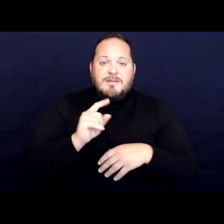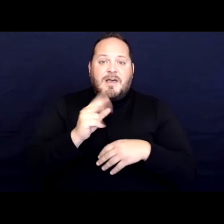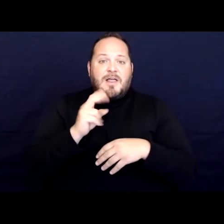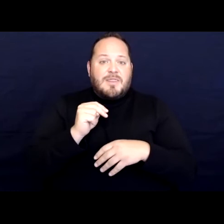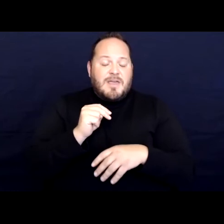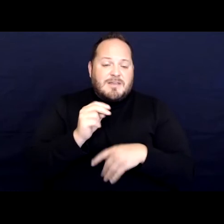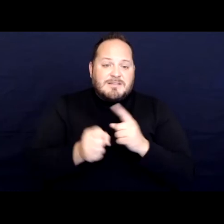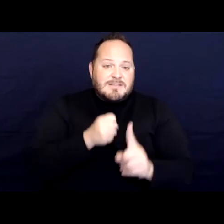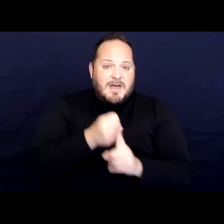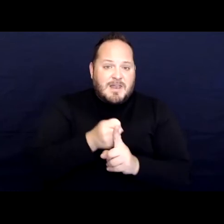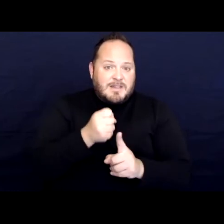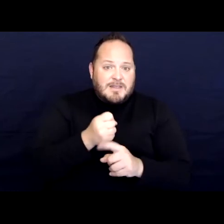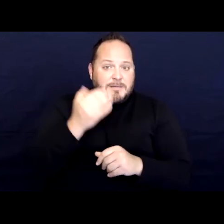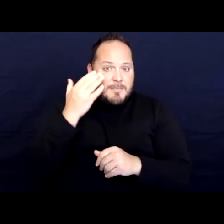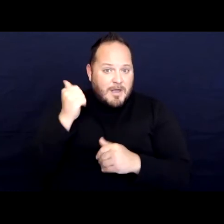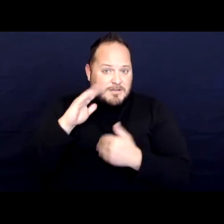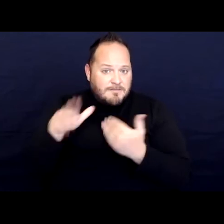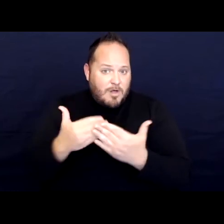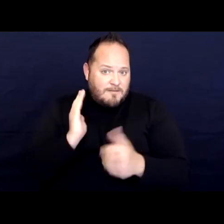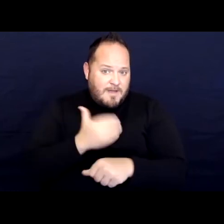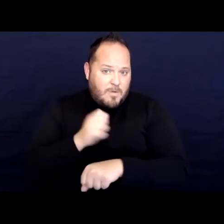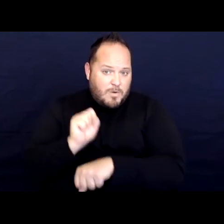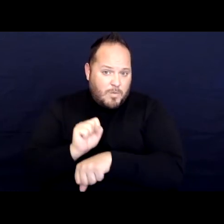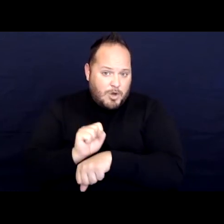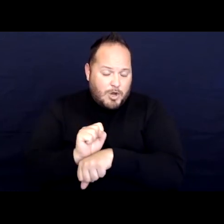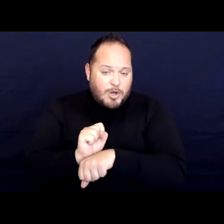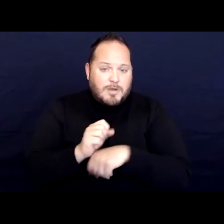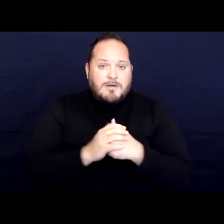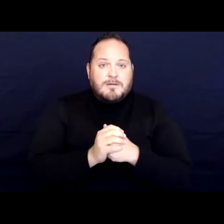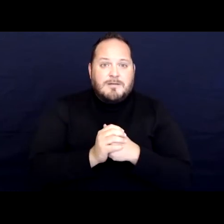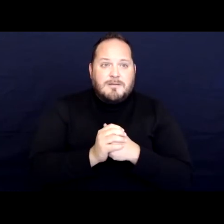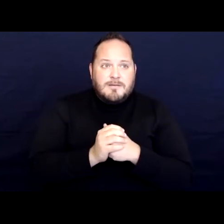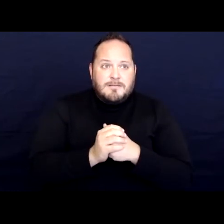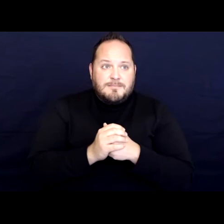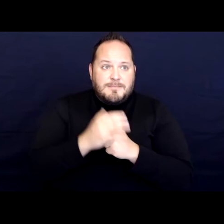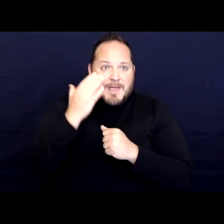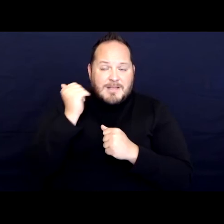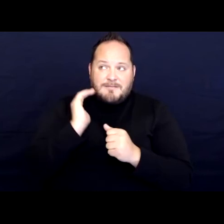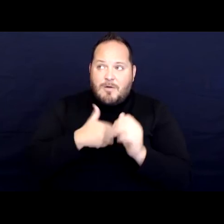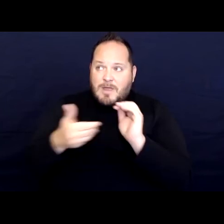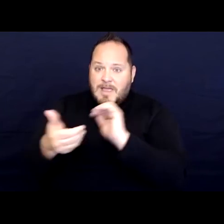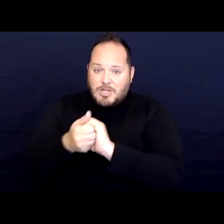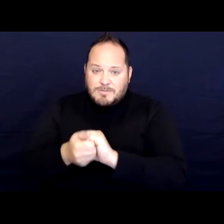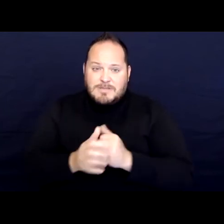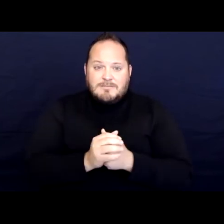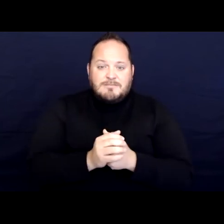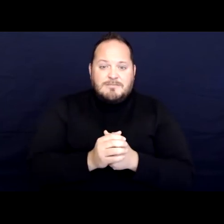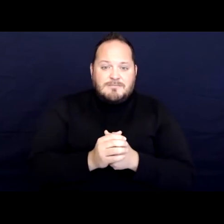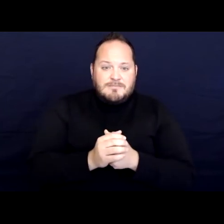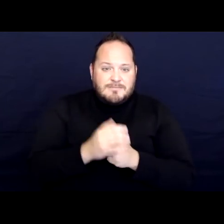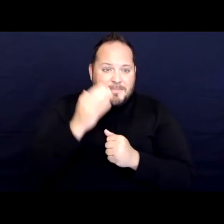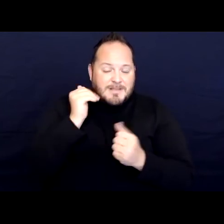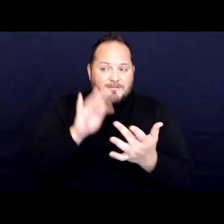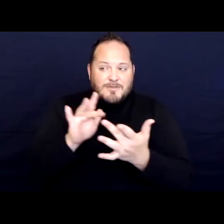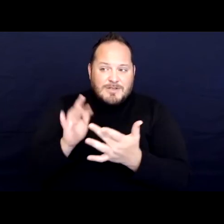that we had done, and because of the engagement, and because of the reaching underserved communities, and by the way, for our vaccination clinic,